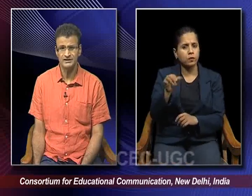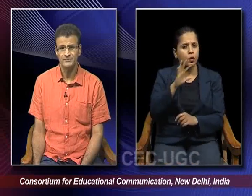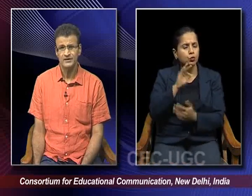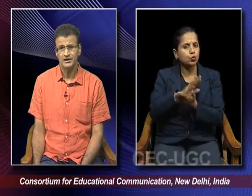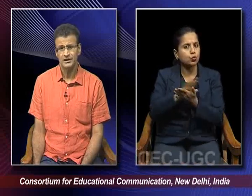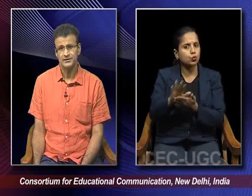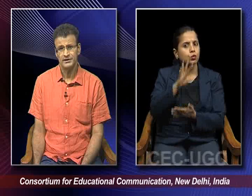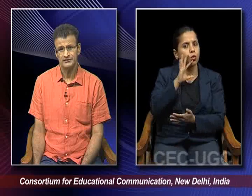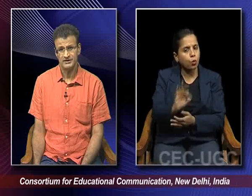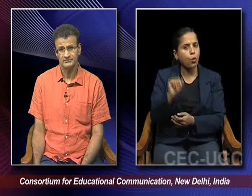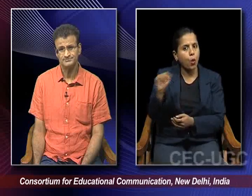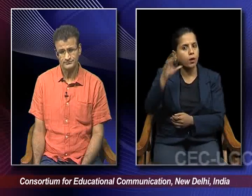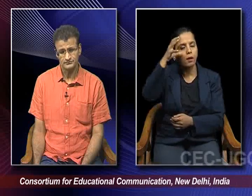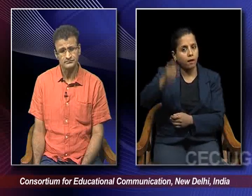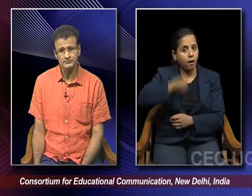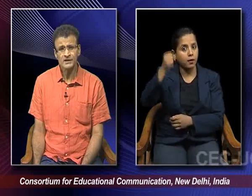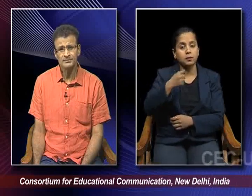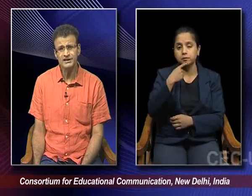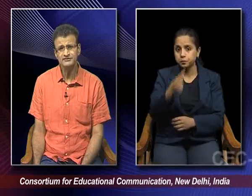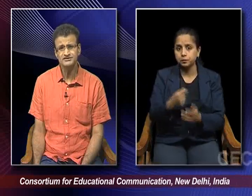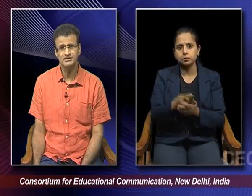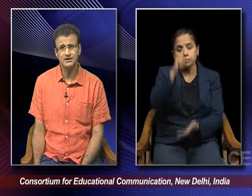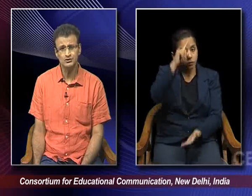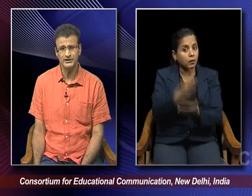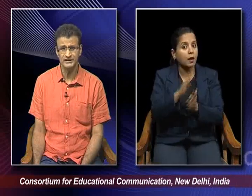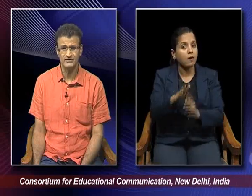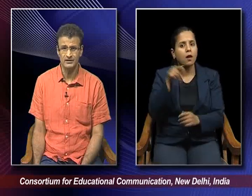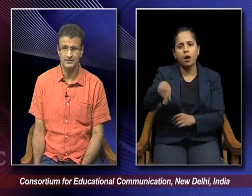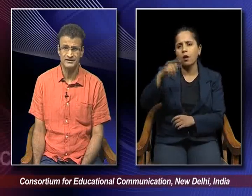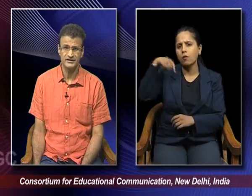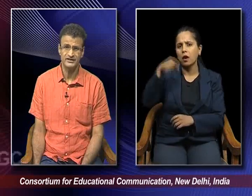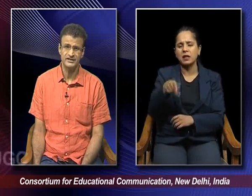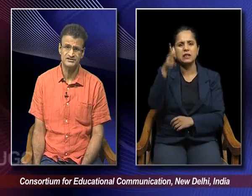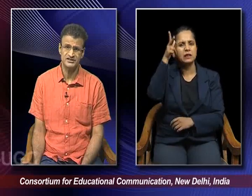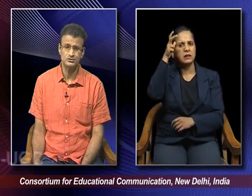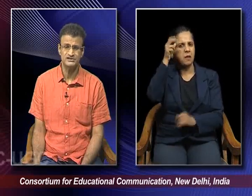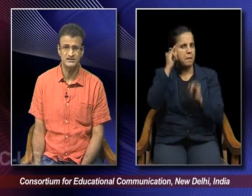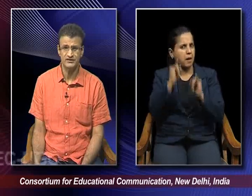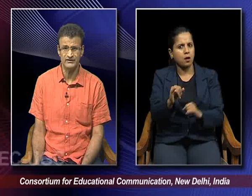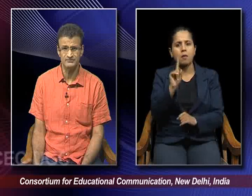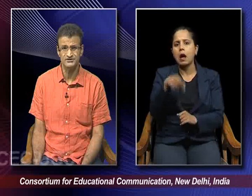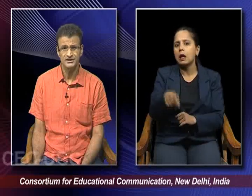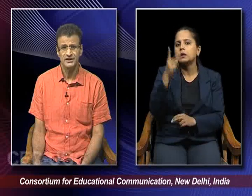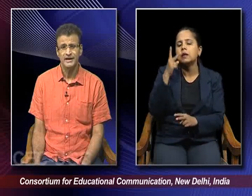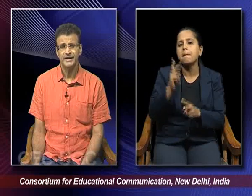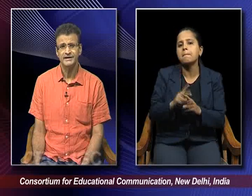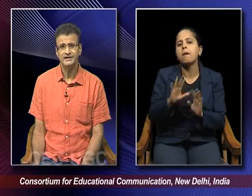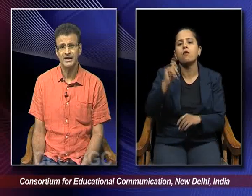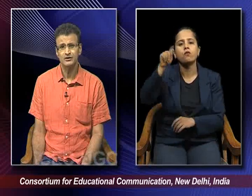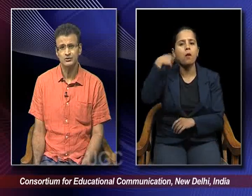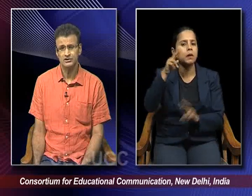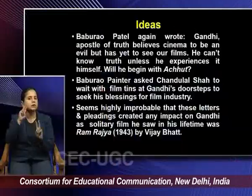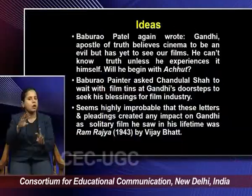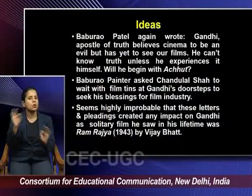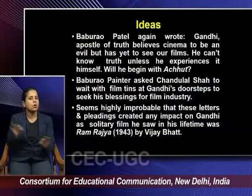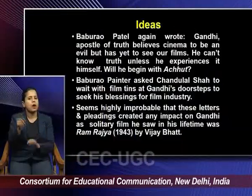Gandhi, in a way believes cinema to be an evil, but he has yet to see the films, and he can't know